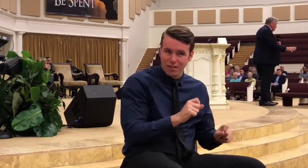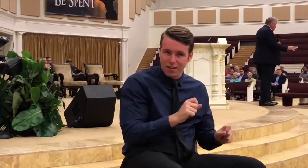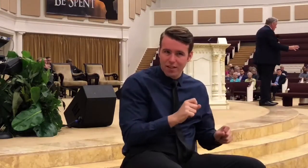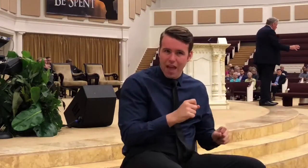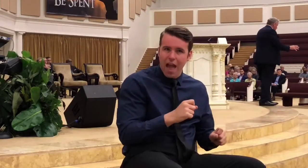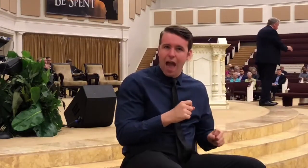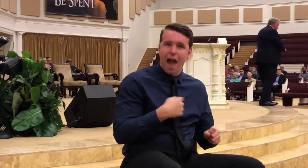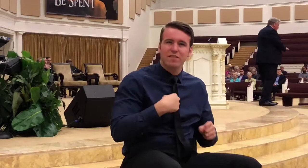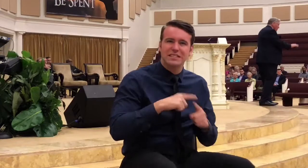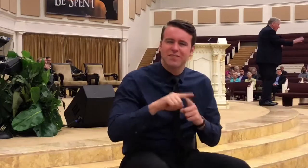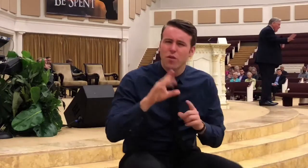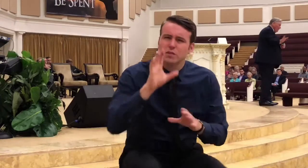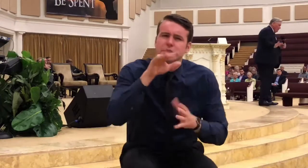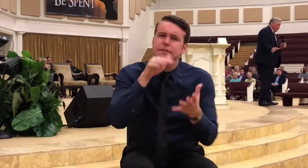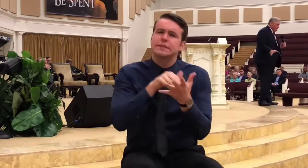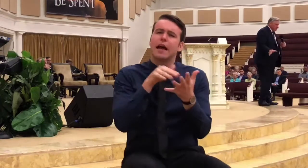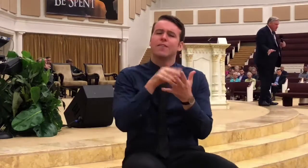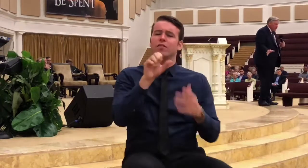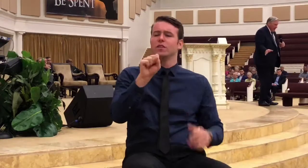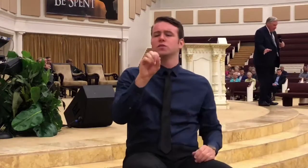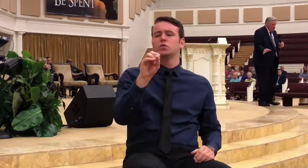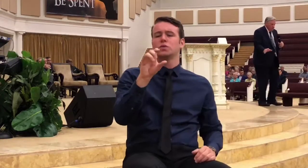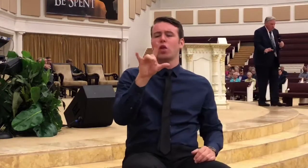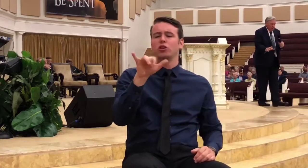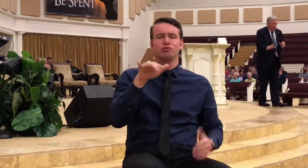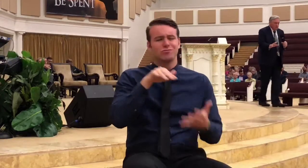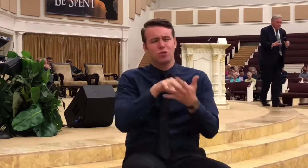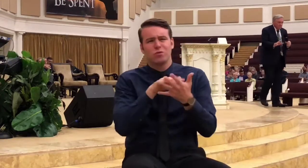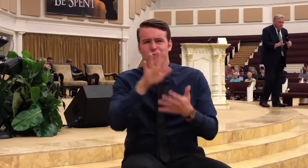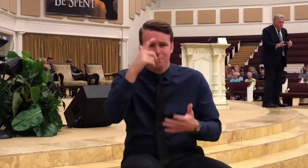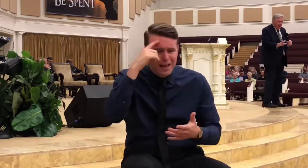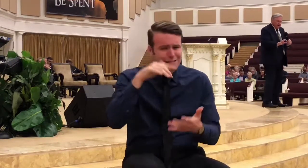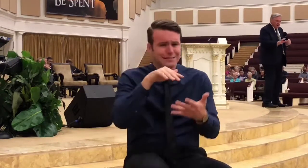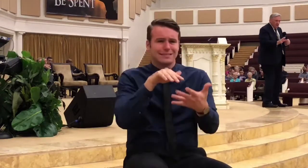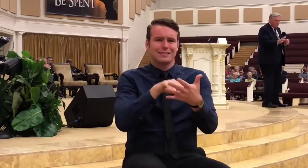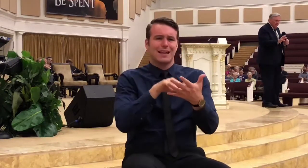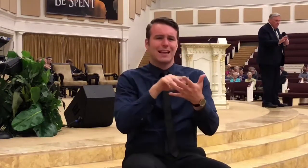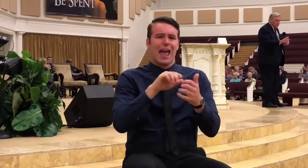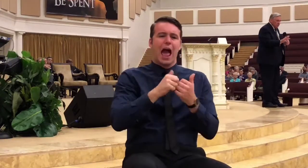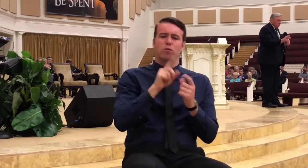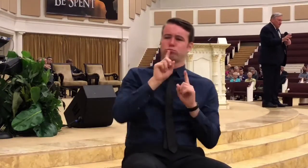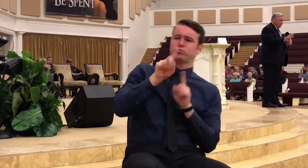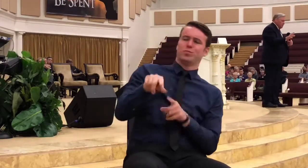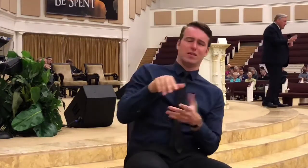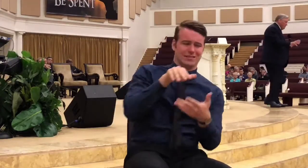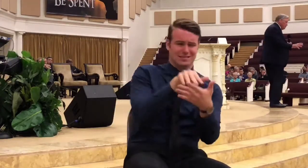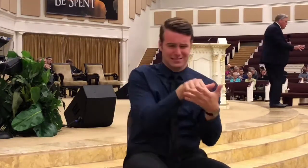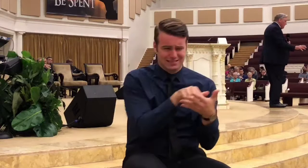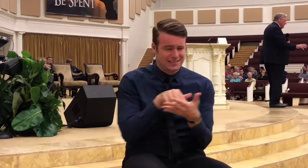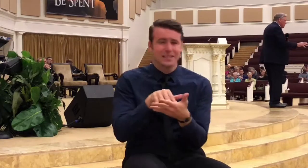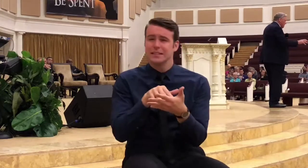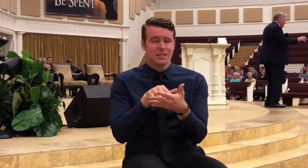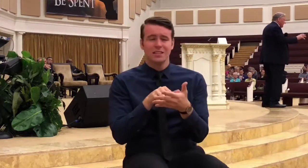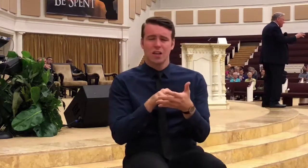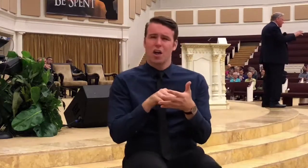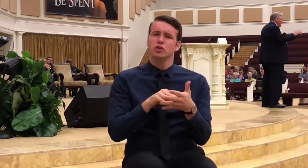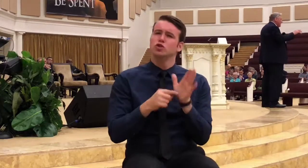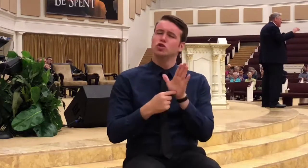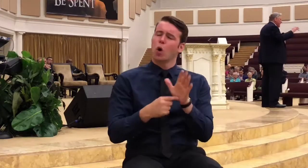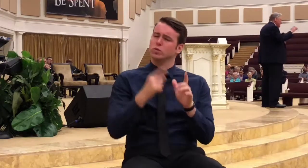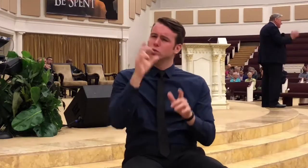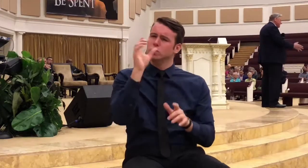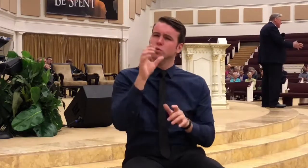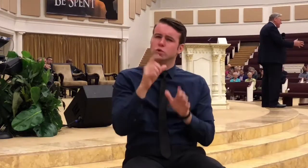kind of sociological data. But it makes a difference because there is